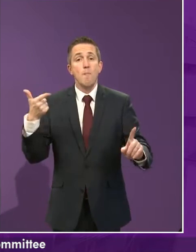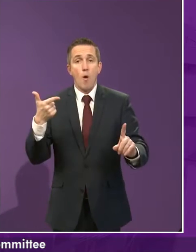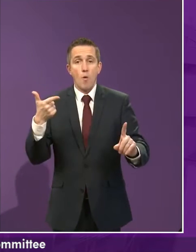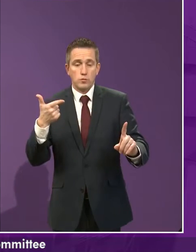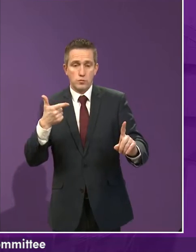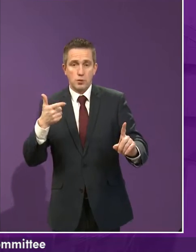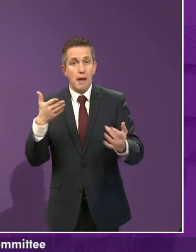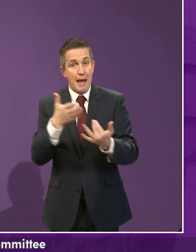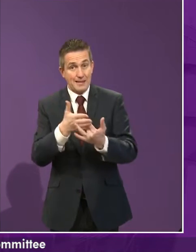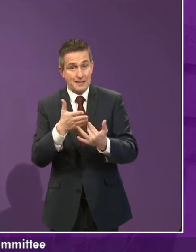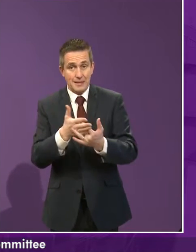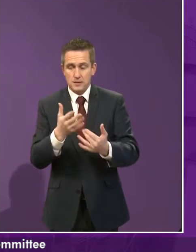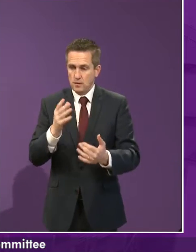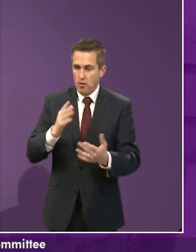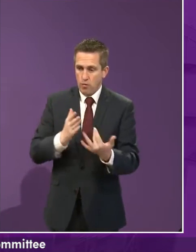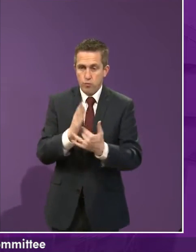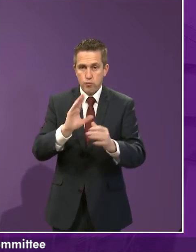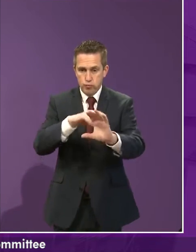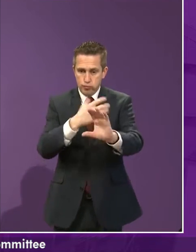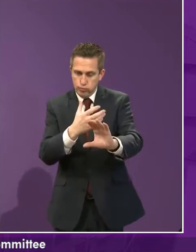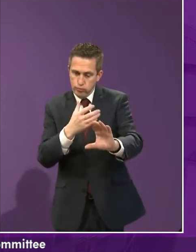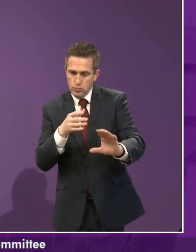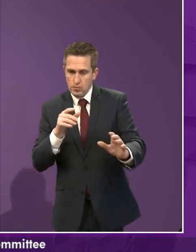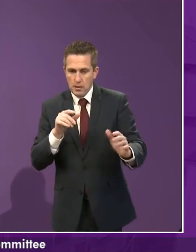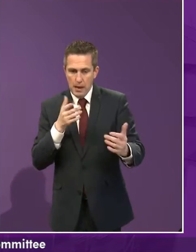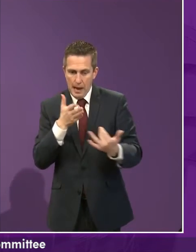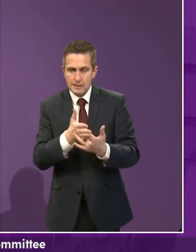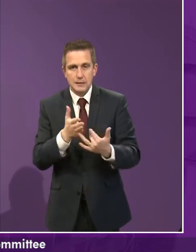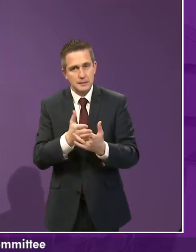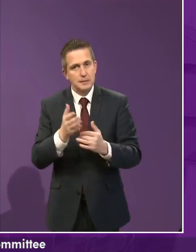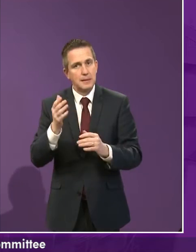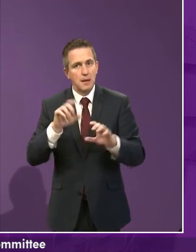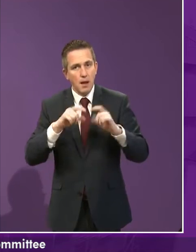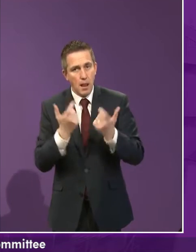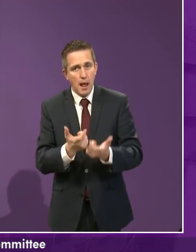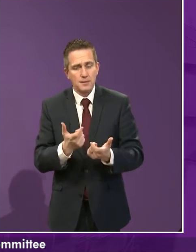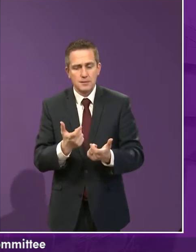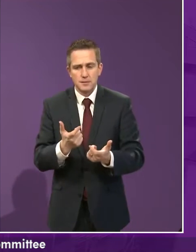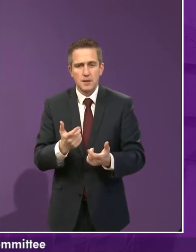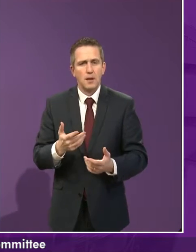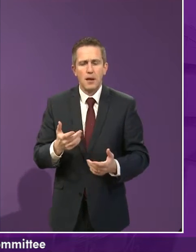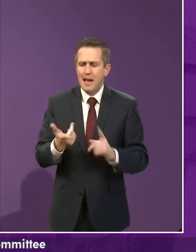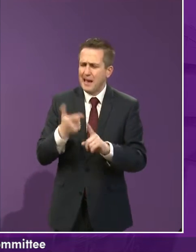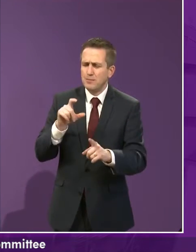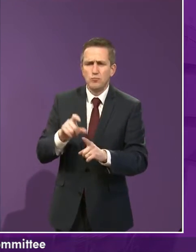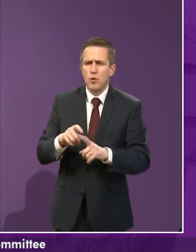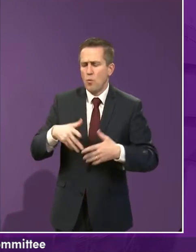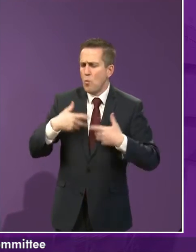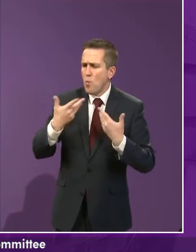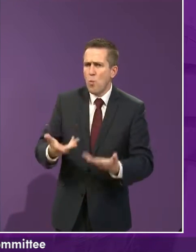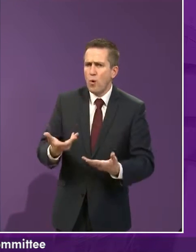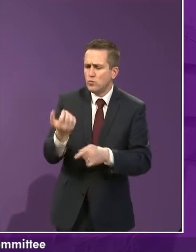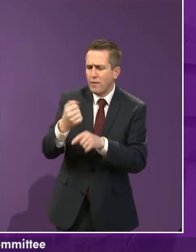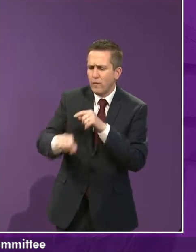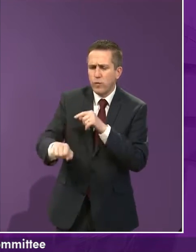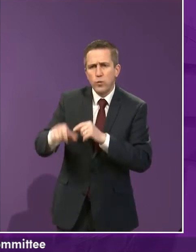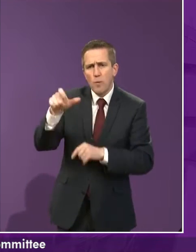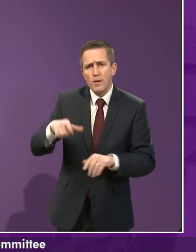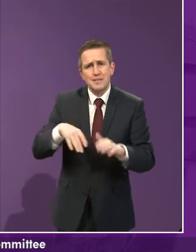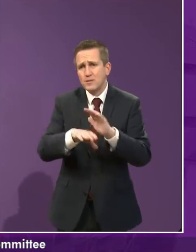there's a whole range of things that we would look at. I'd hate to think that we would be turning somebody away on that basis, whilst